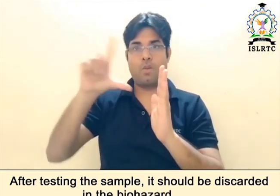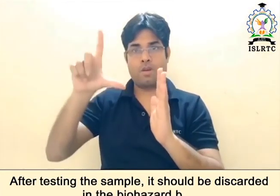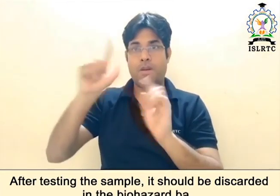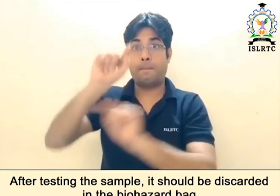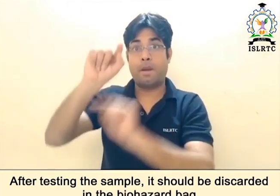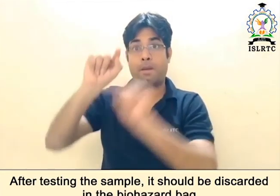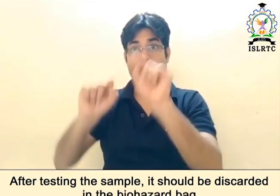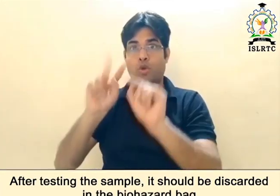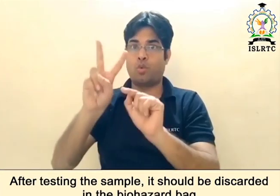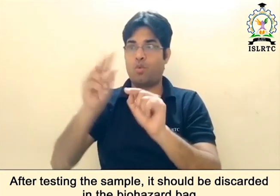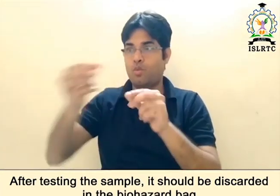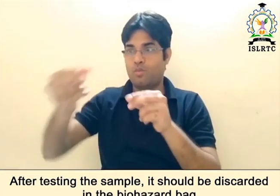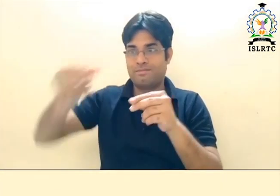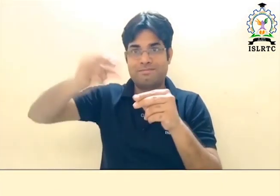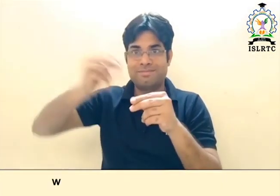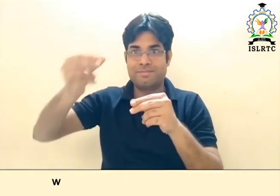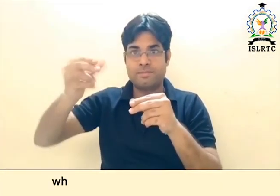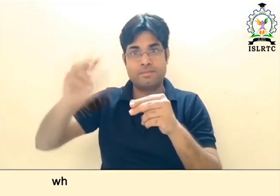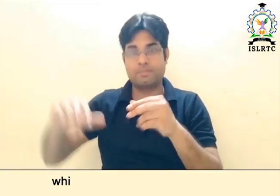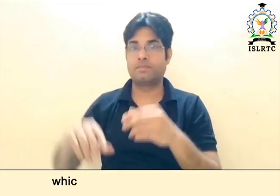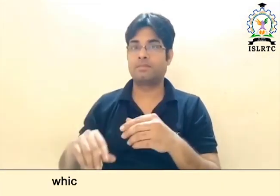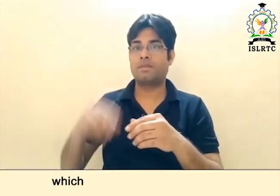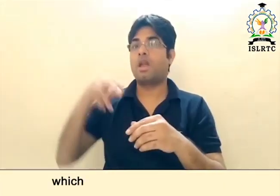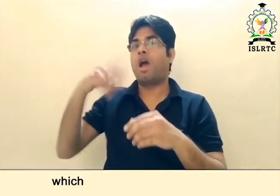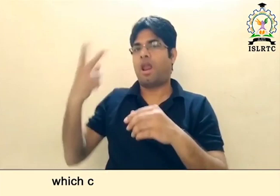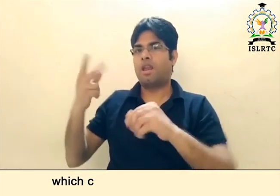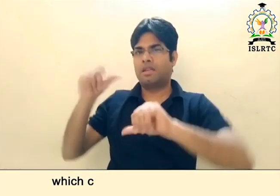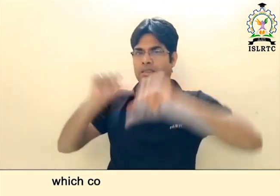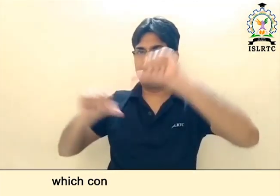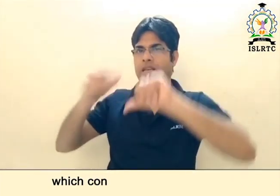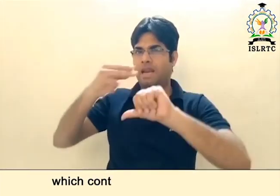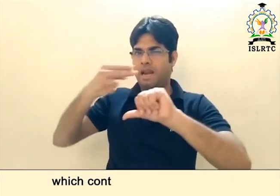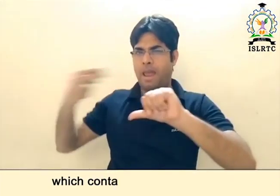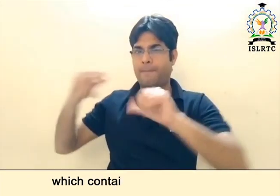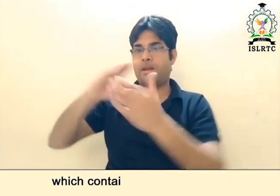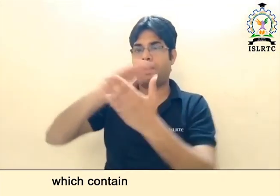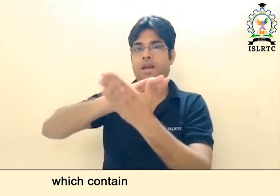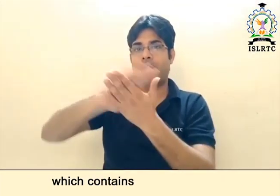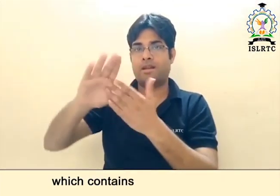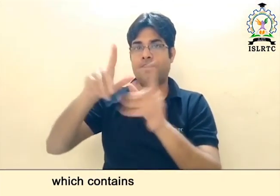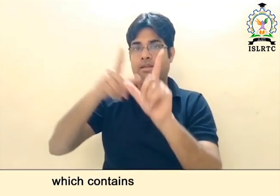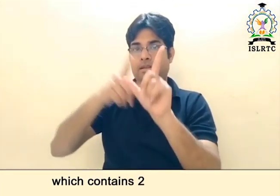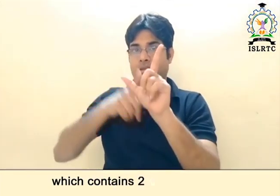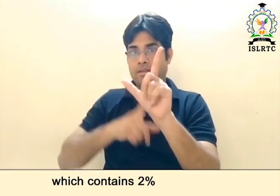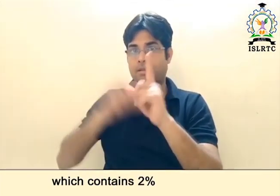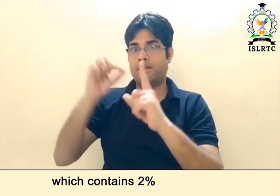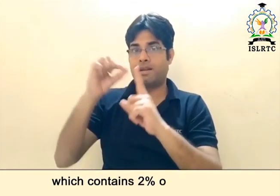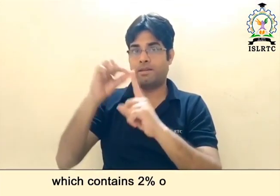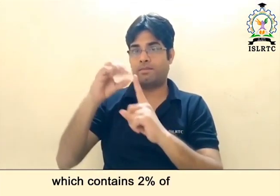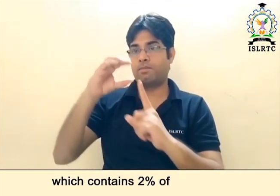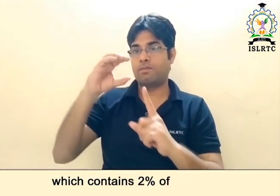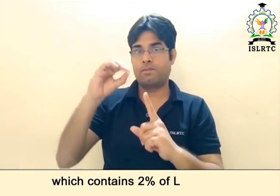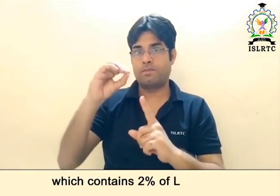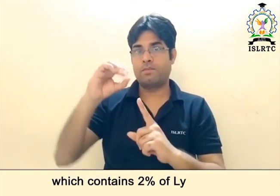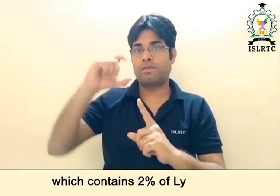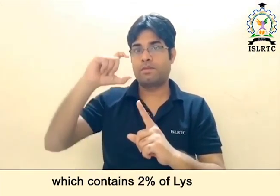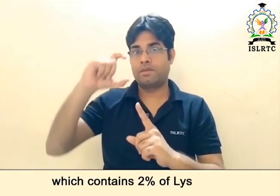bag which containing 2% of Lysol or